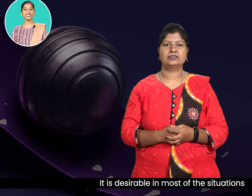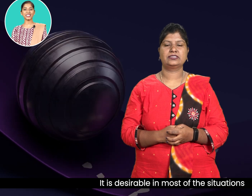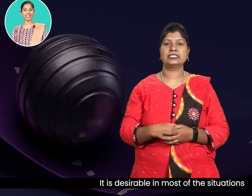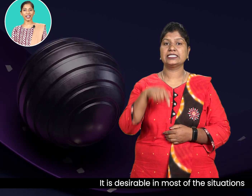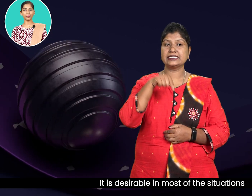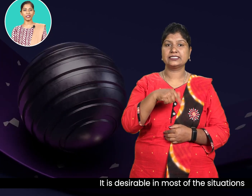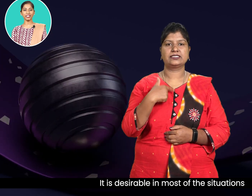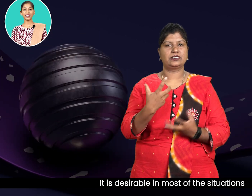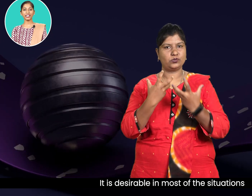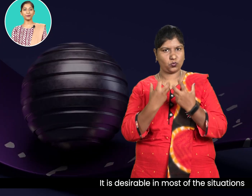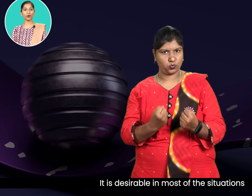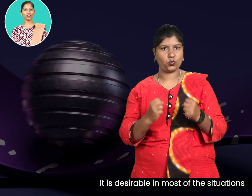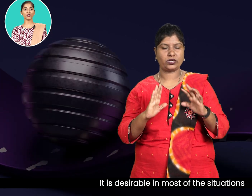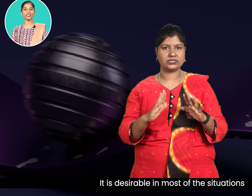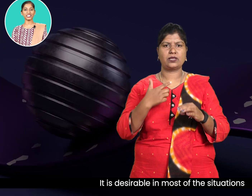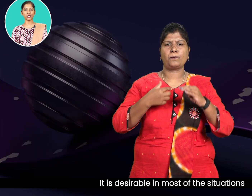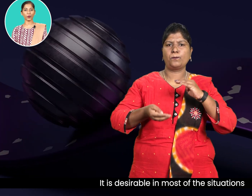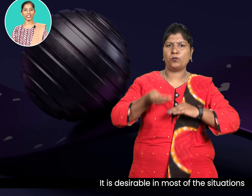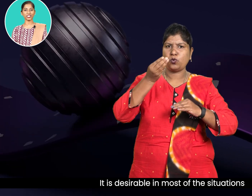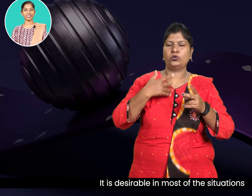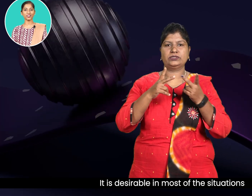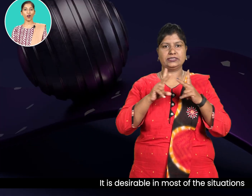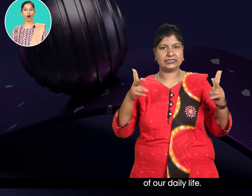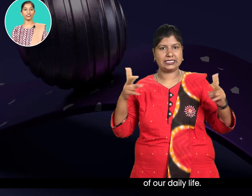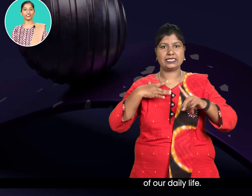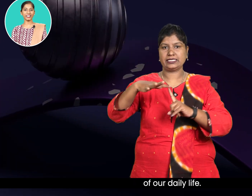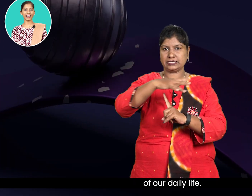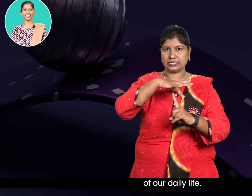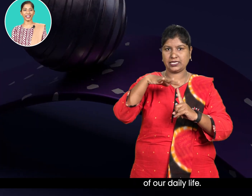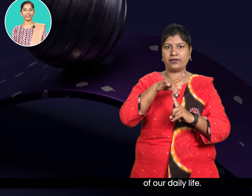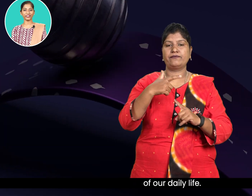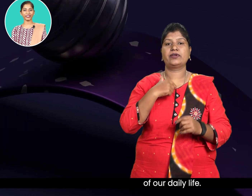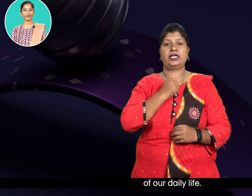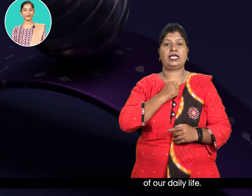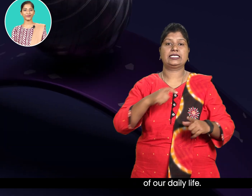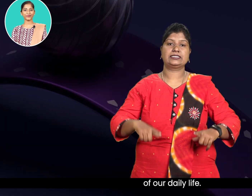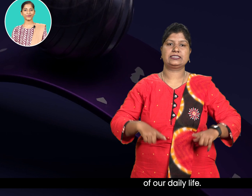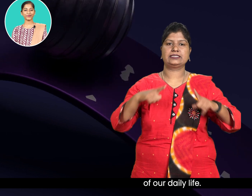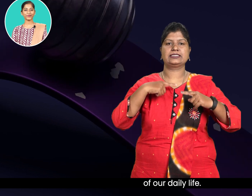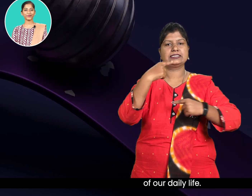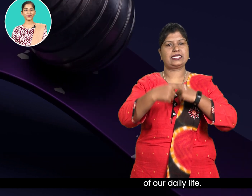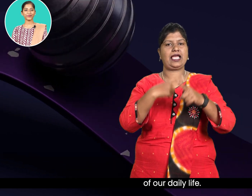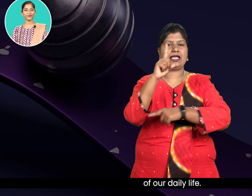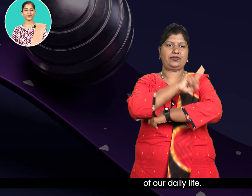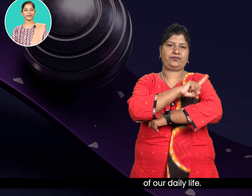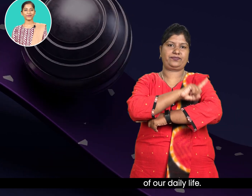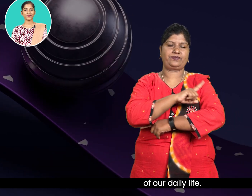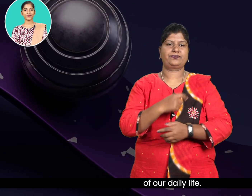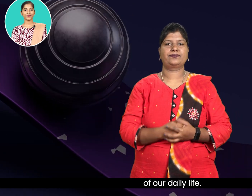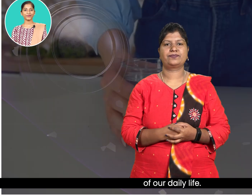It is desirable in most of the situations of our daily life.